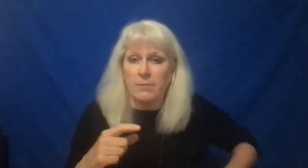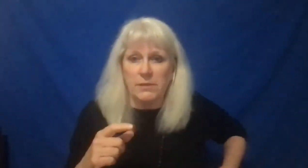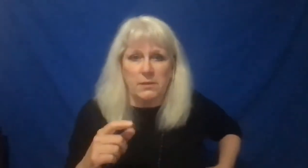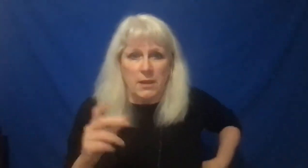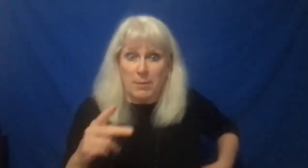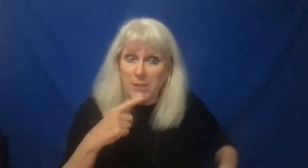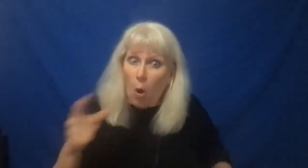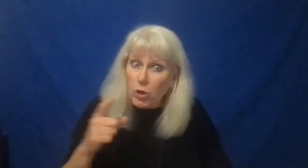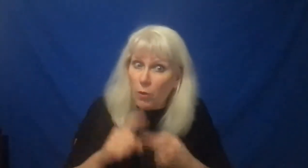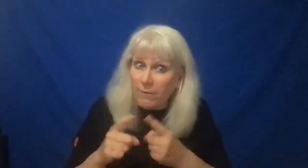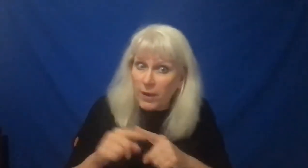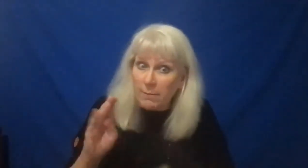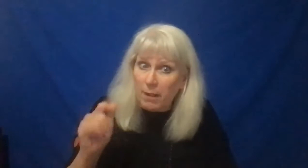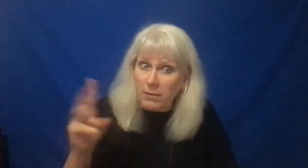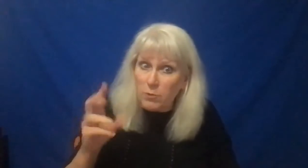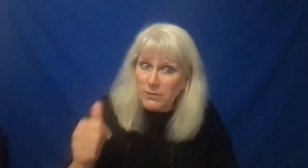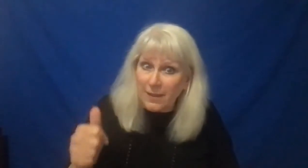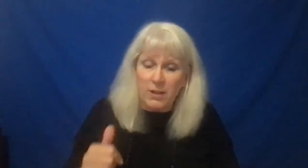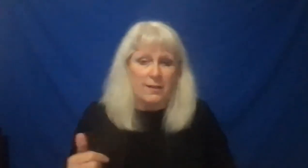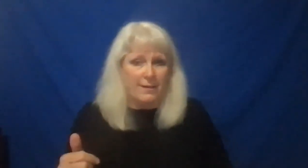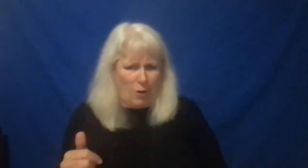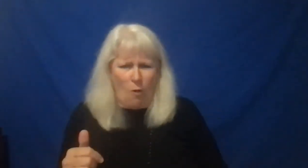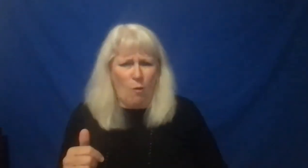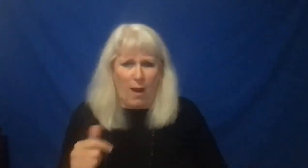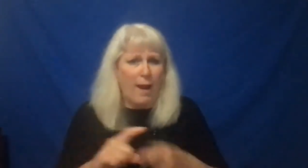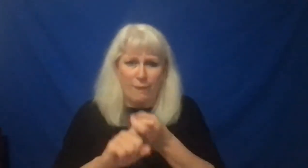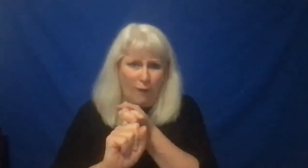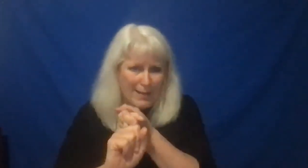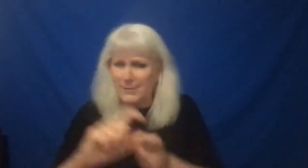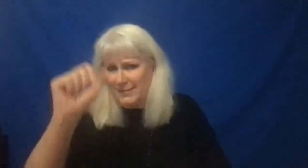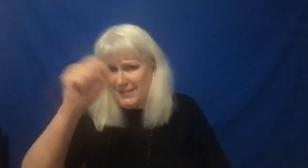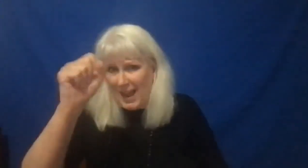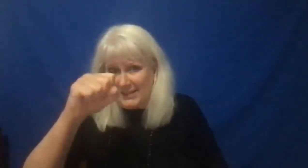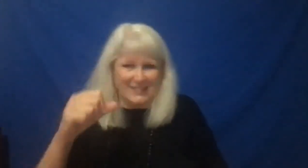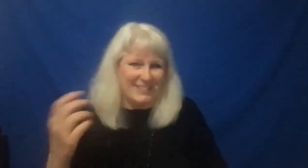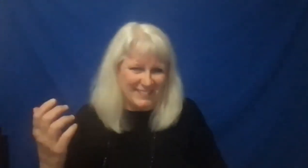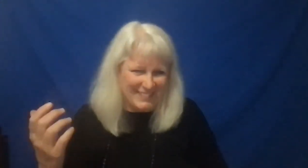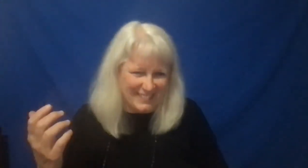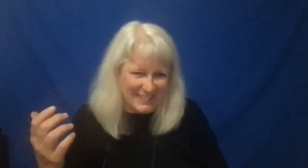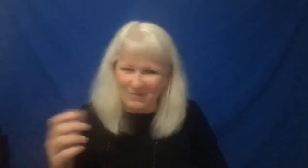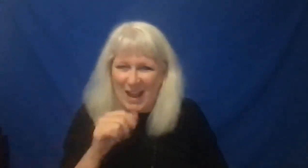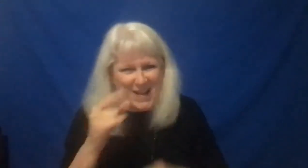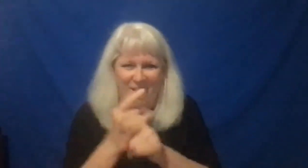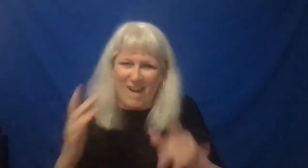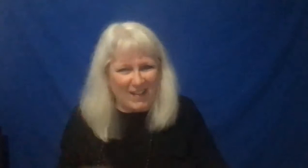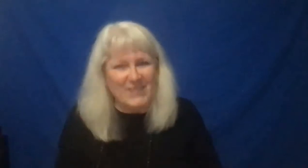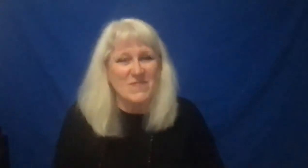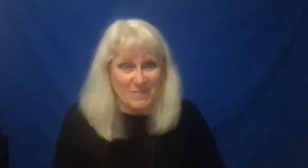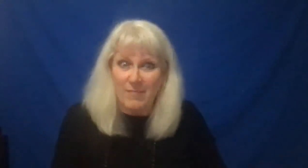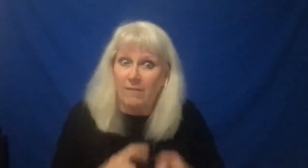Bill W.'s? And I said, absolutely, I'm a friend of Bill W.'s. I'm a non-alcoholic, but I'm a friend of Bill W.'s.